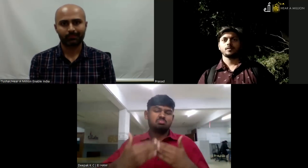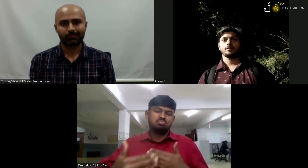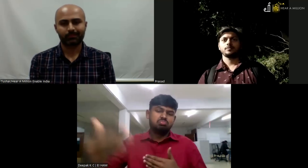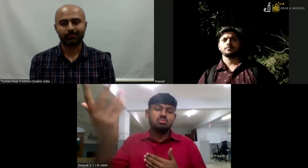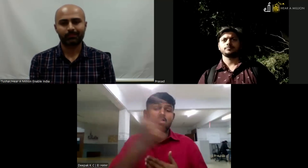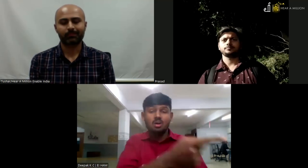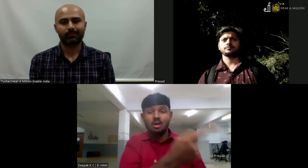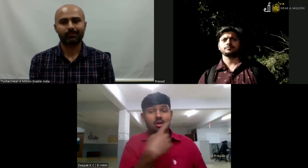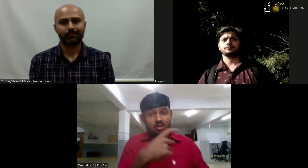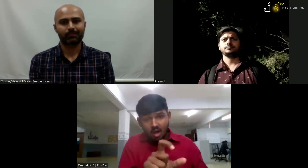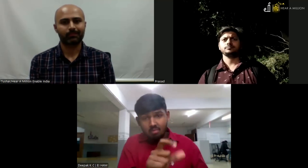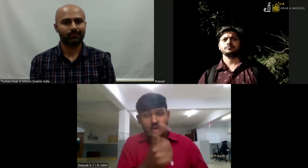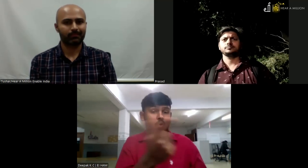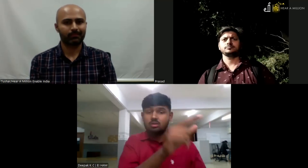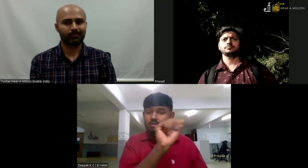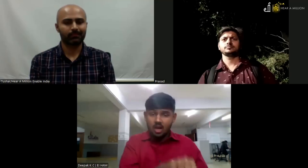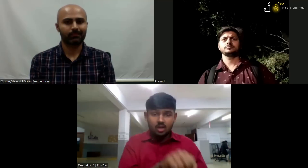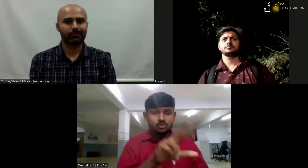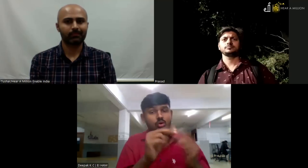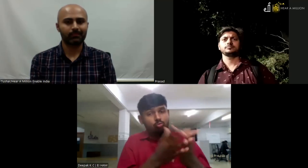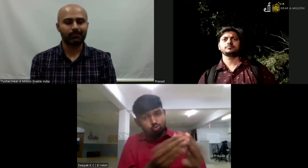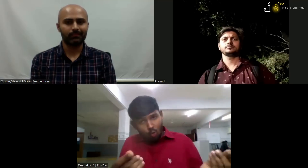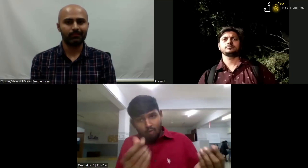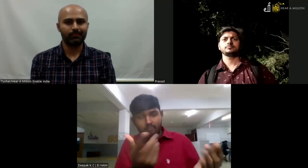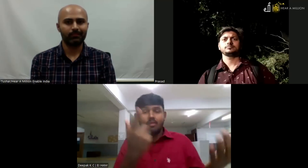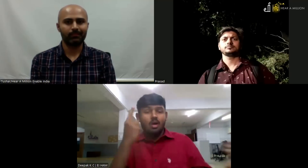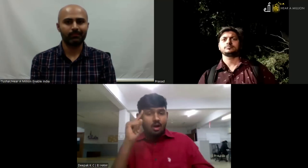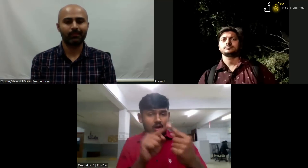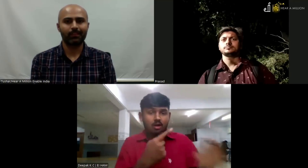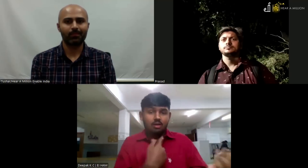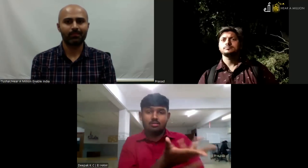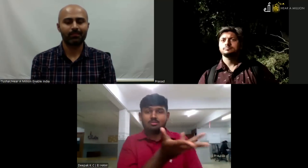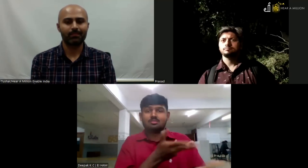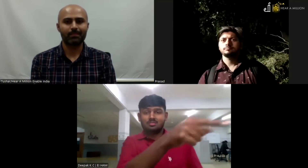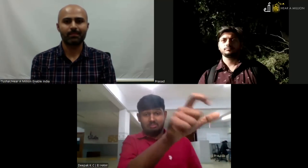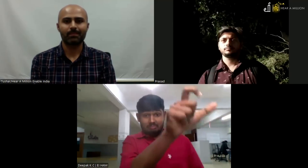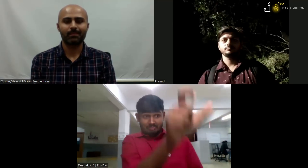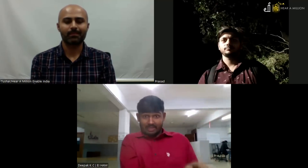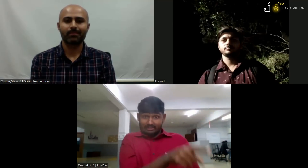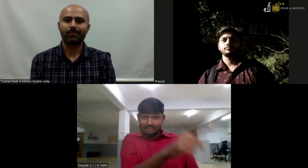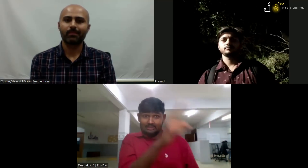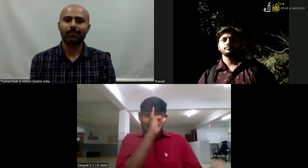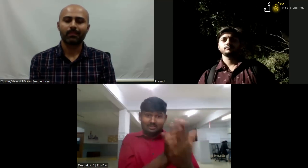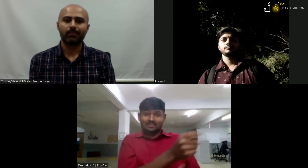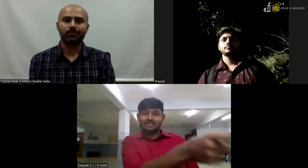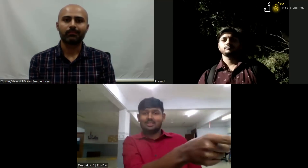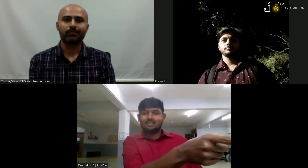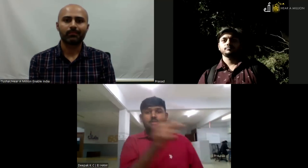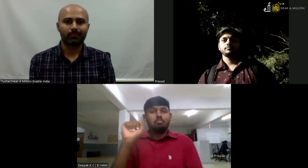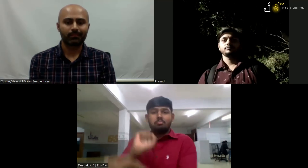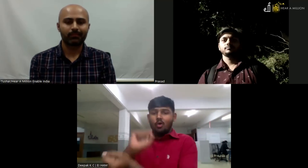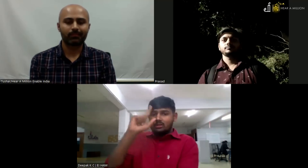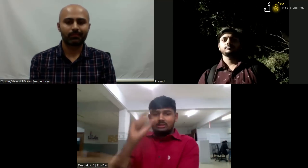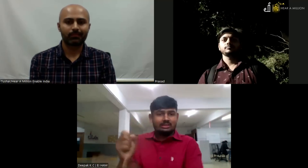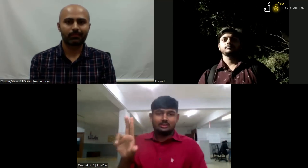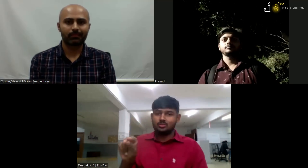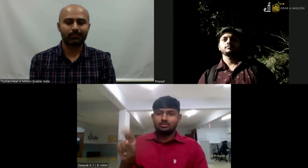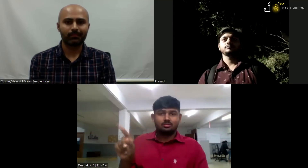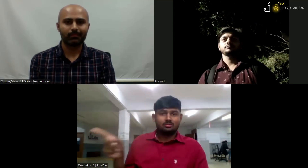show the paper, and then it depends on the person who